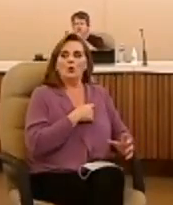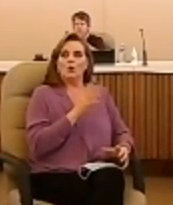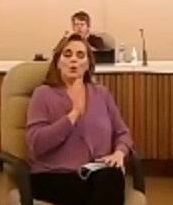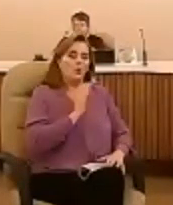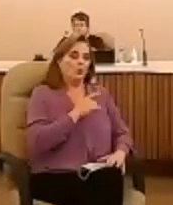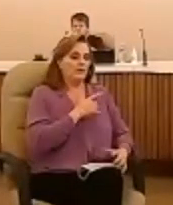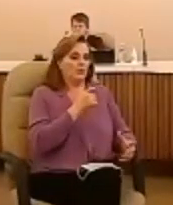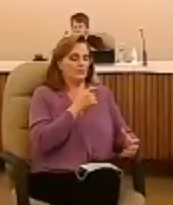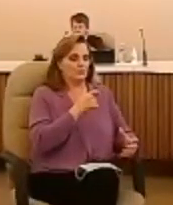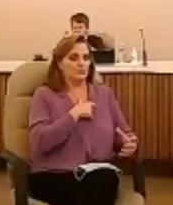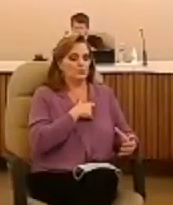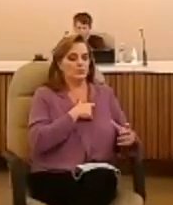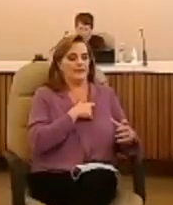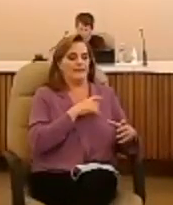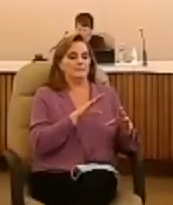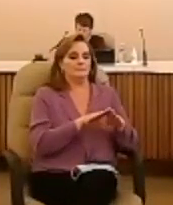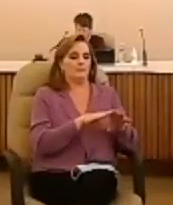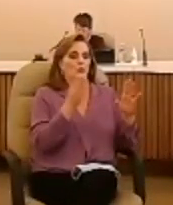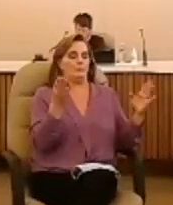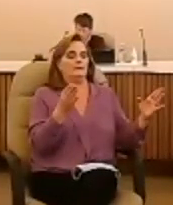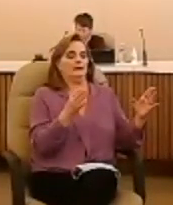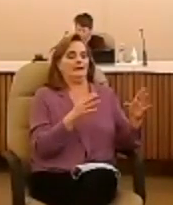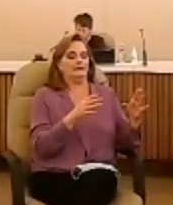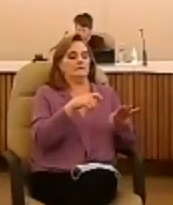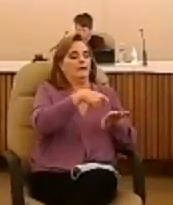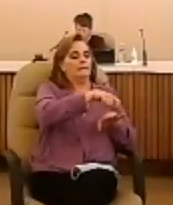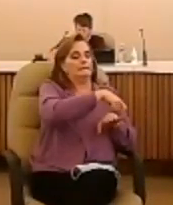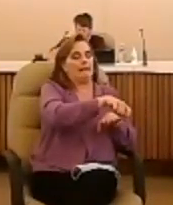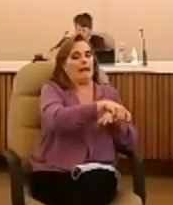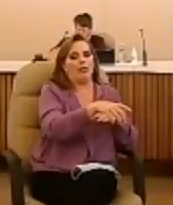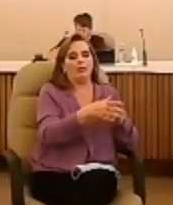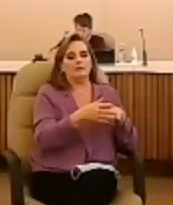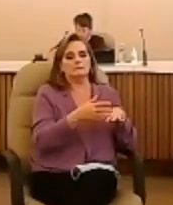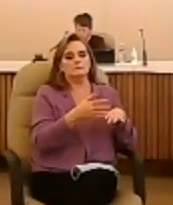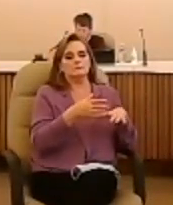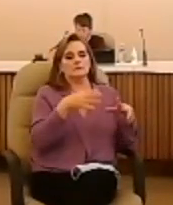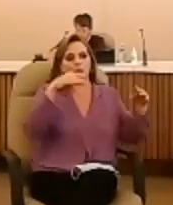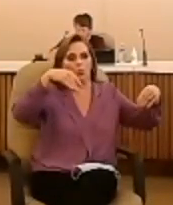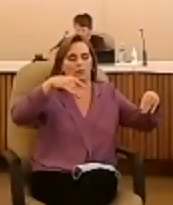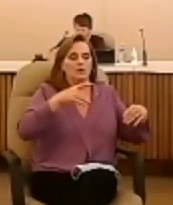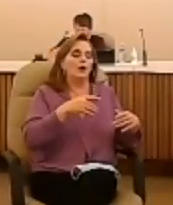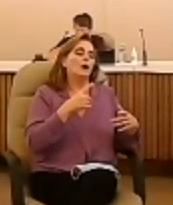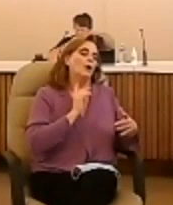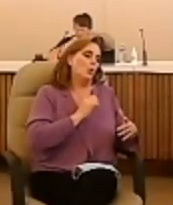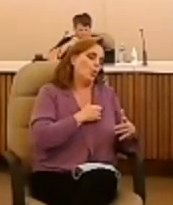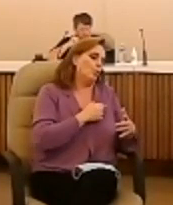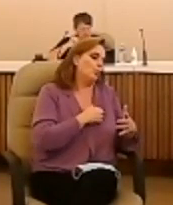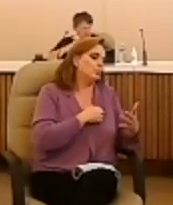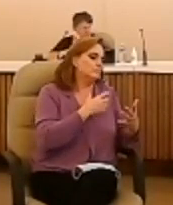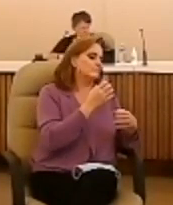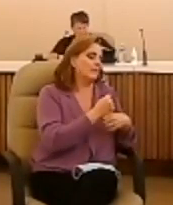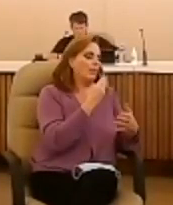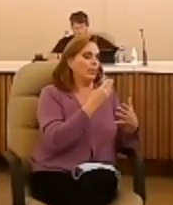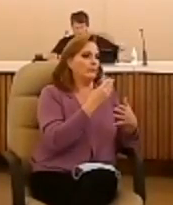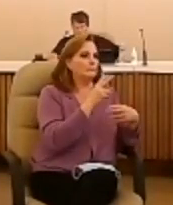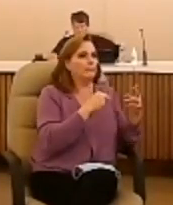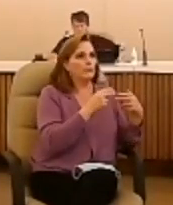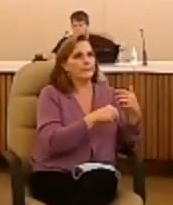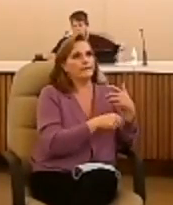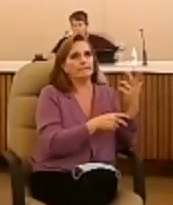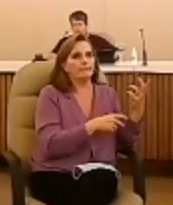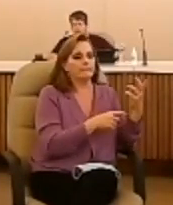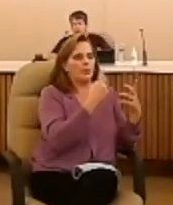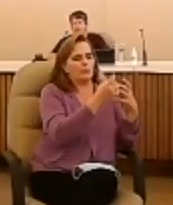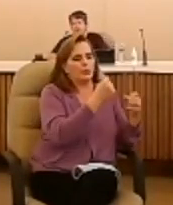up the nail salon over there. We acquired the building about a year ago. It was I think it was a doctor's